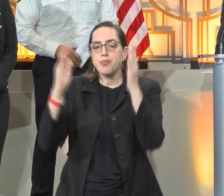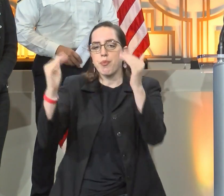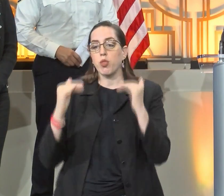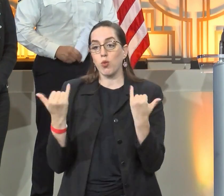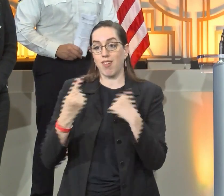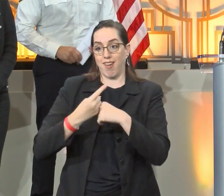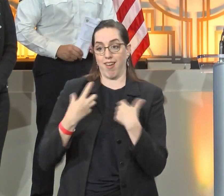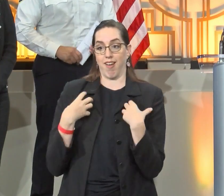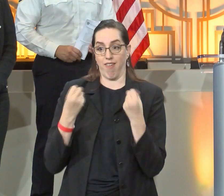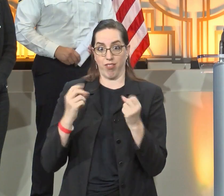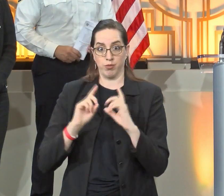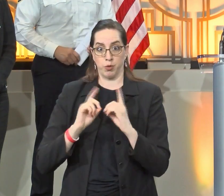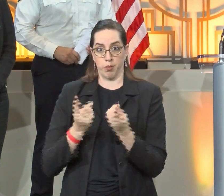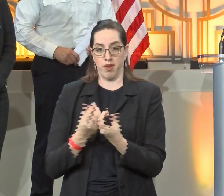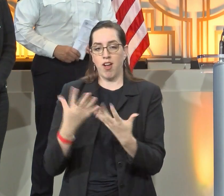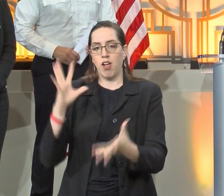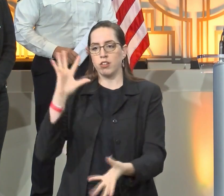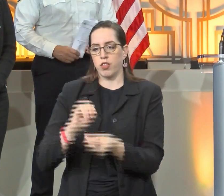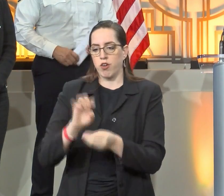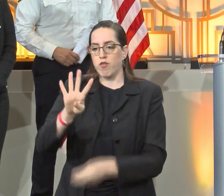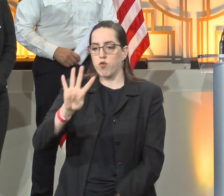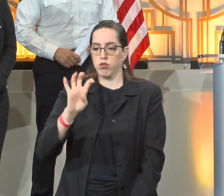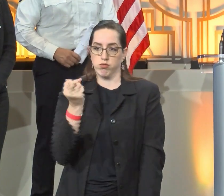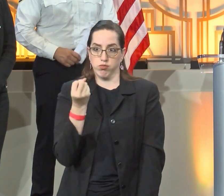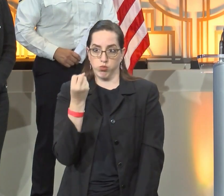Department reports